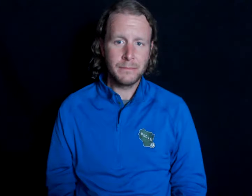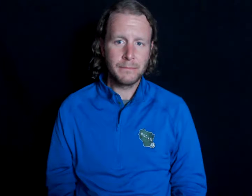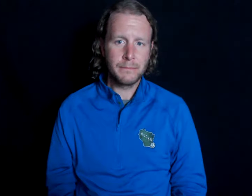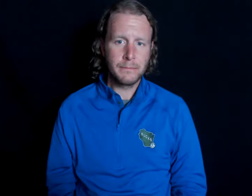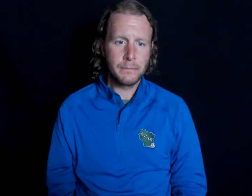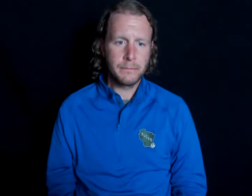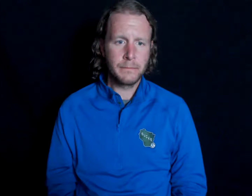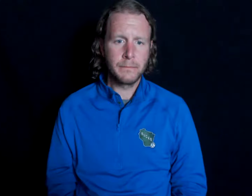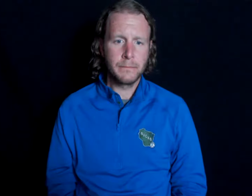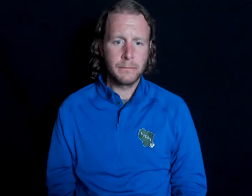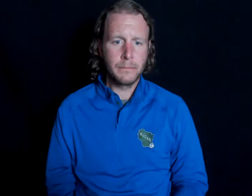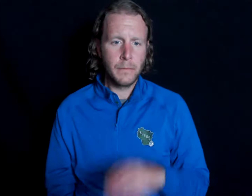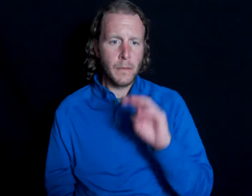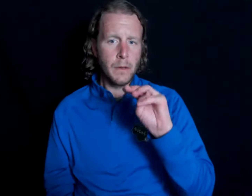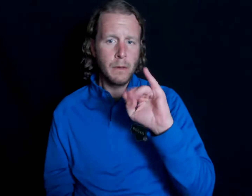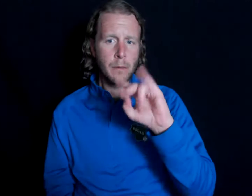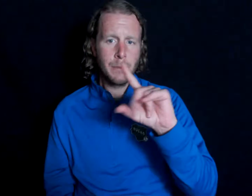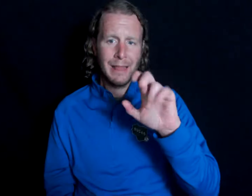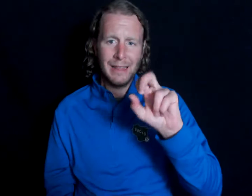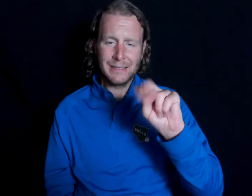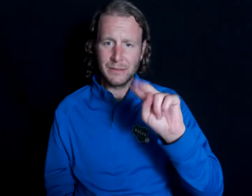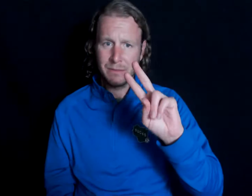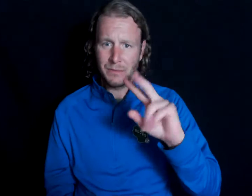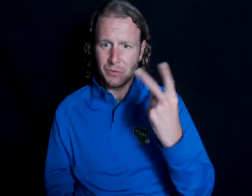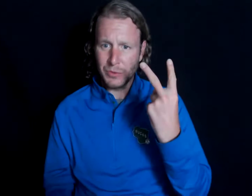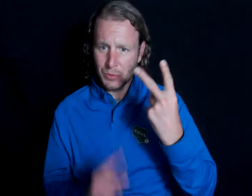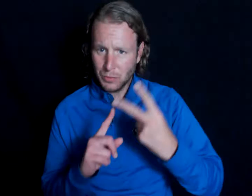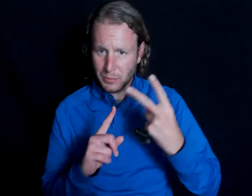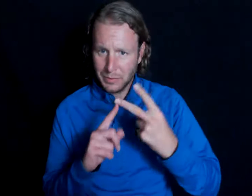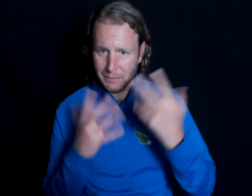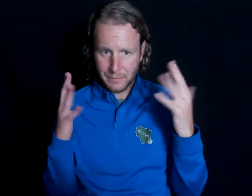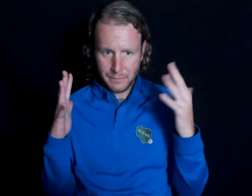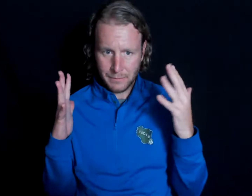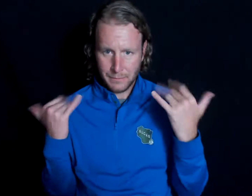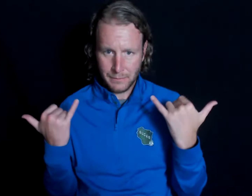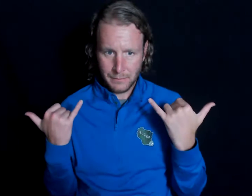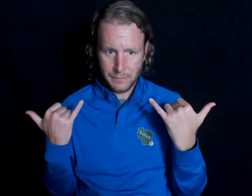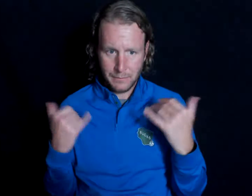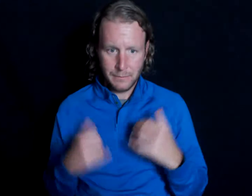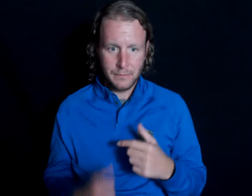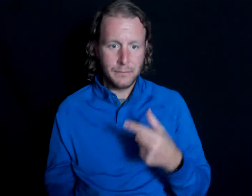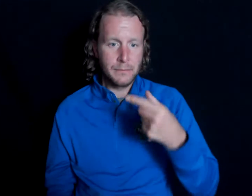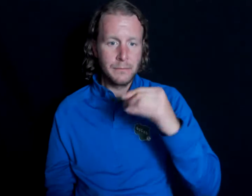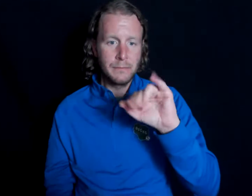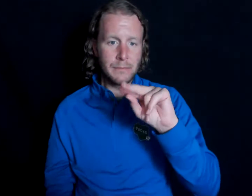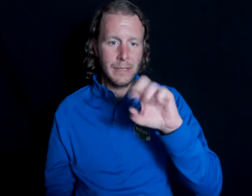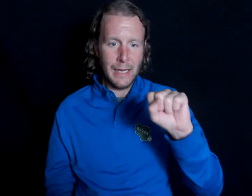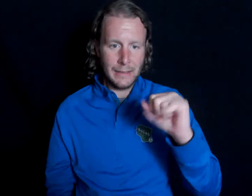Chris Middleton, with just 2 points there in the game. Giannis out top, little two-man game with Middleton.